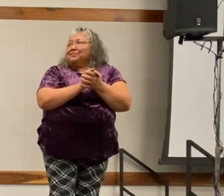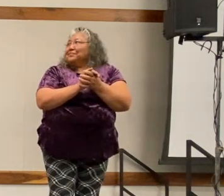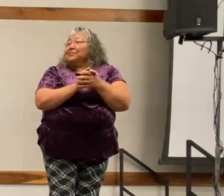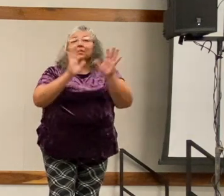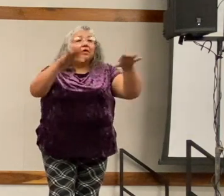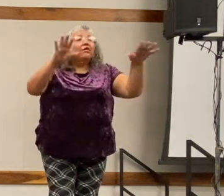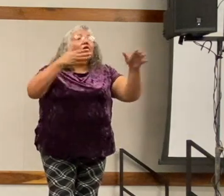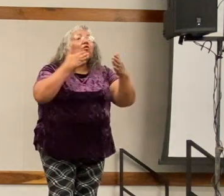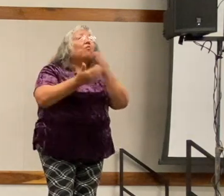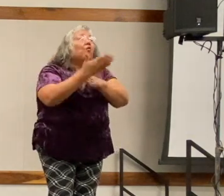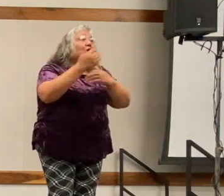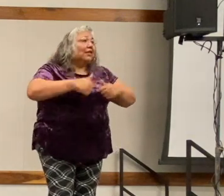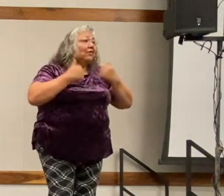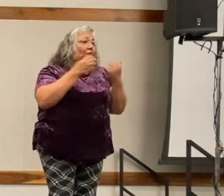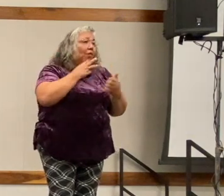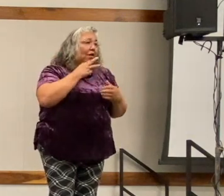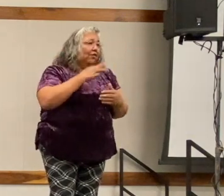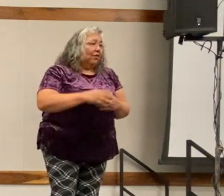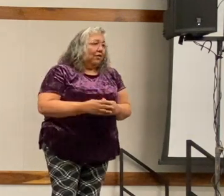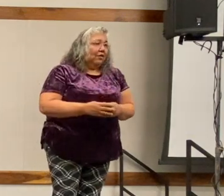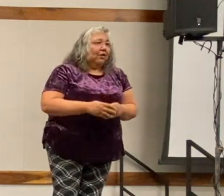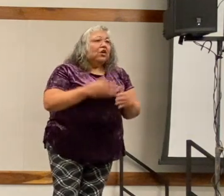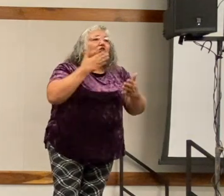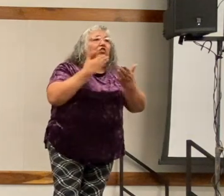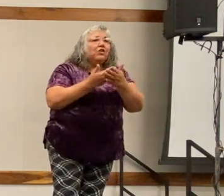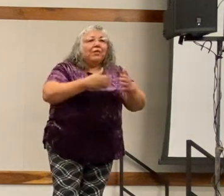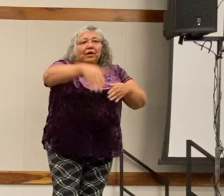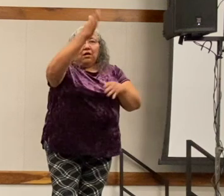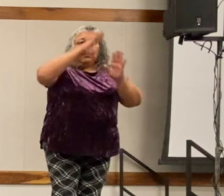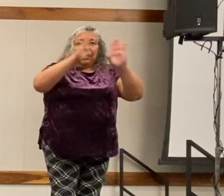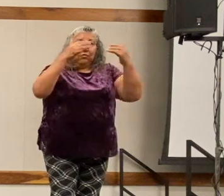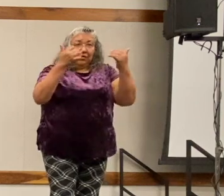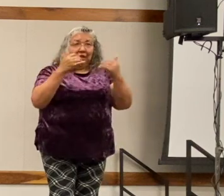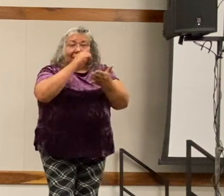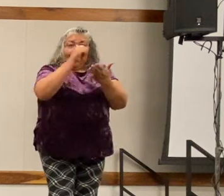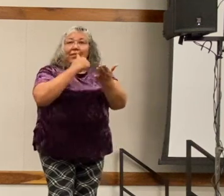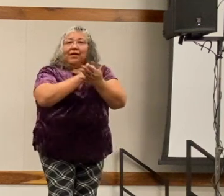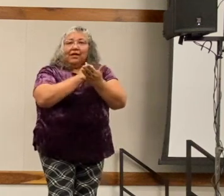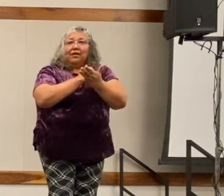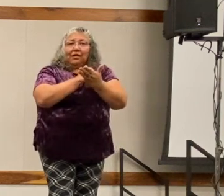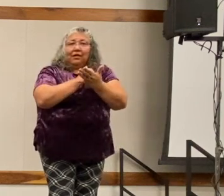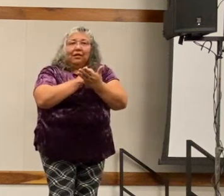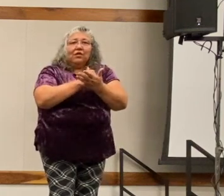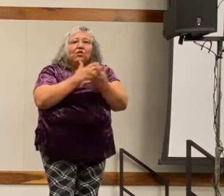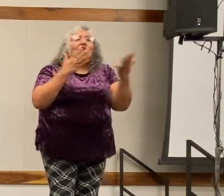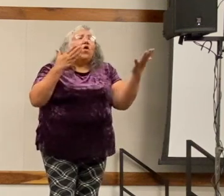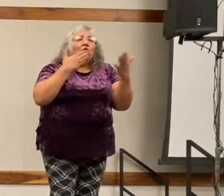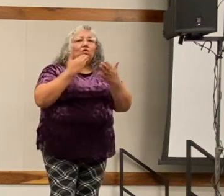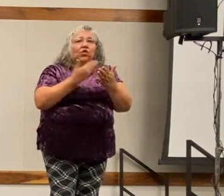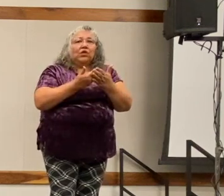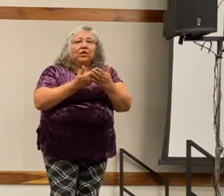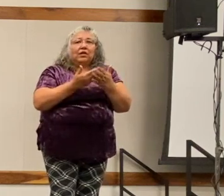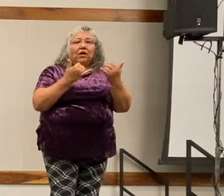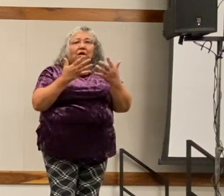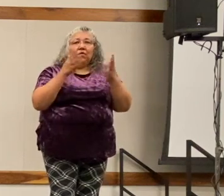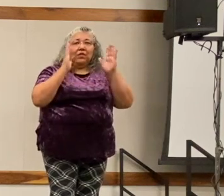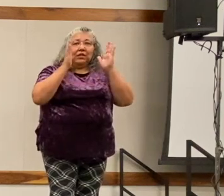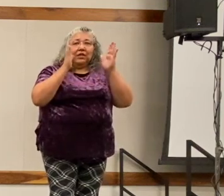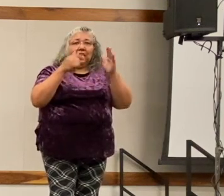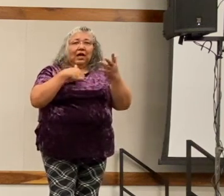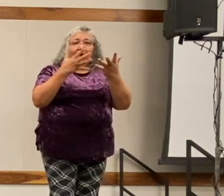Good morning, Living Water. Good morning. It's good to be in God's house today. Amen. Yeah. It's so good to be here. Well, listen, I want